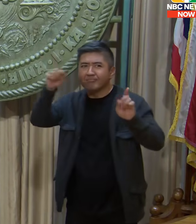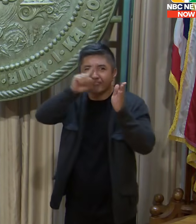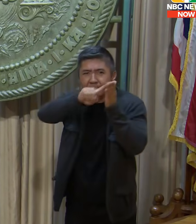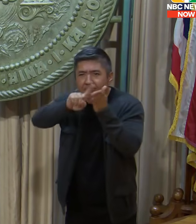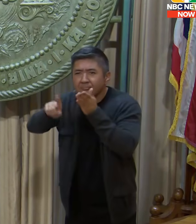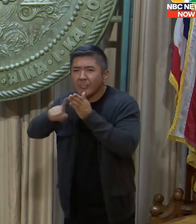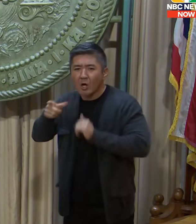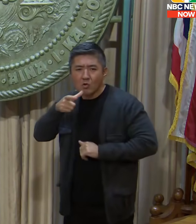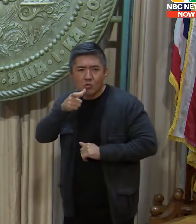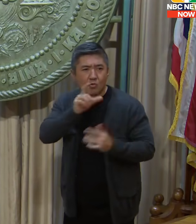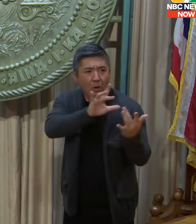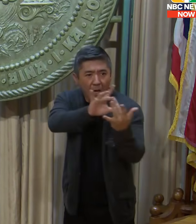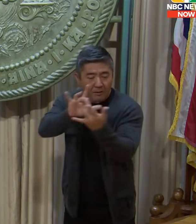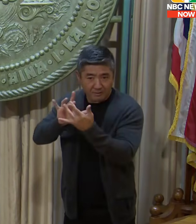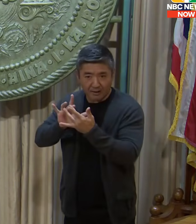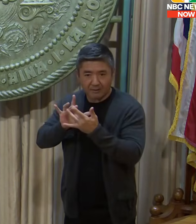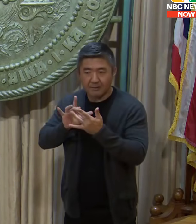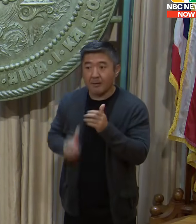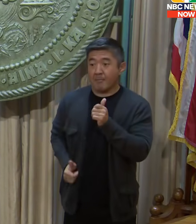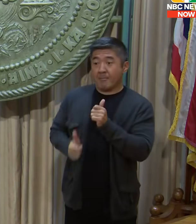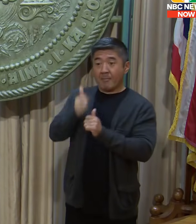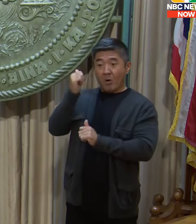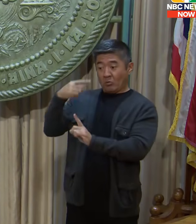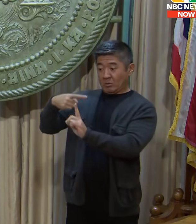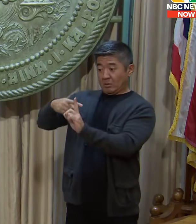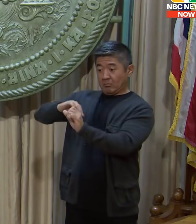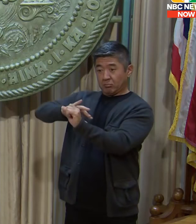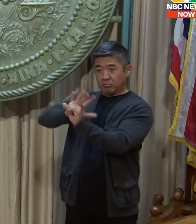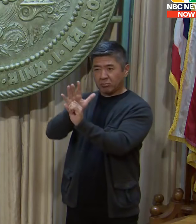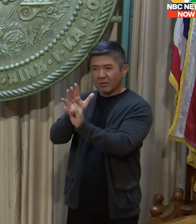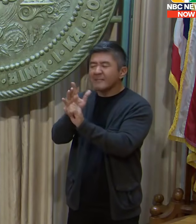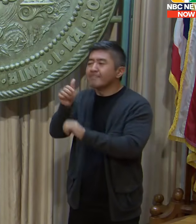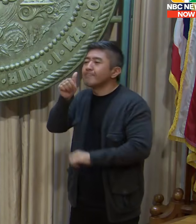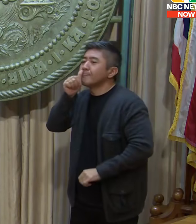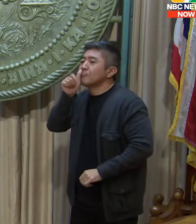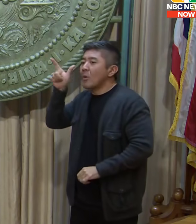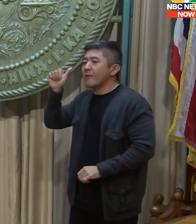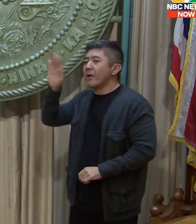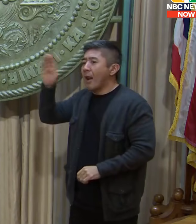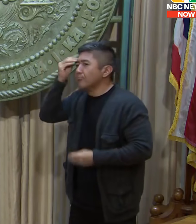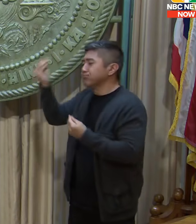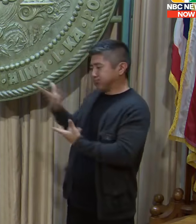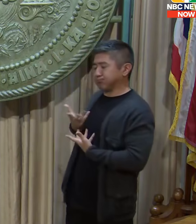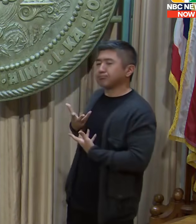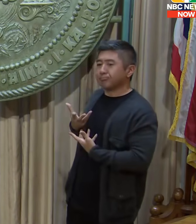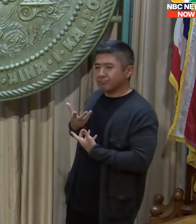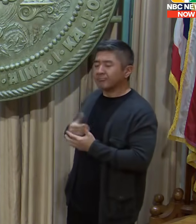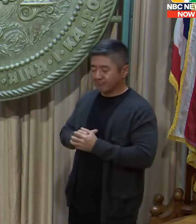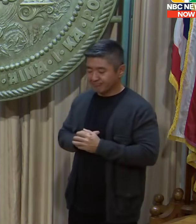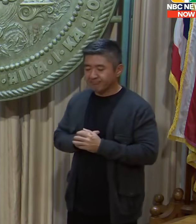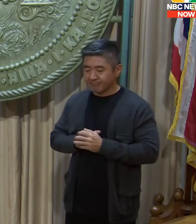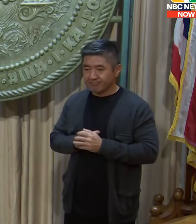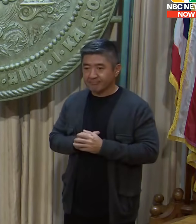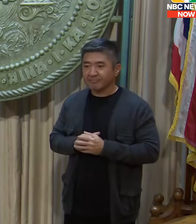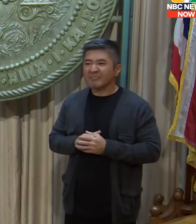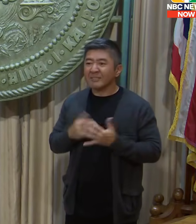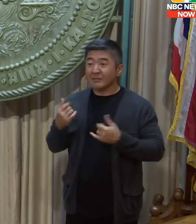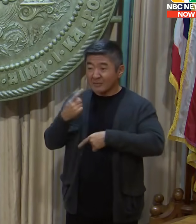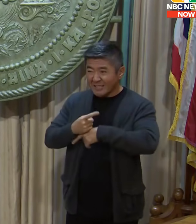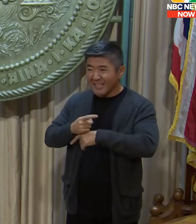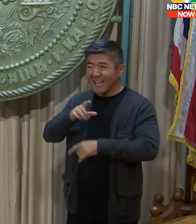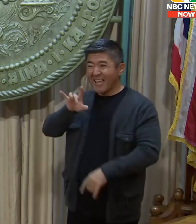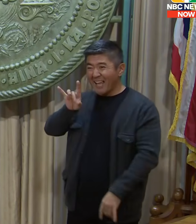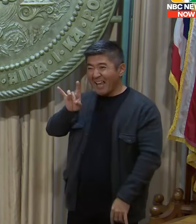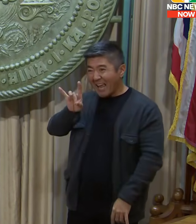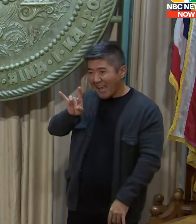Most of the cases we're hearing about now are being reported through private clinical laboratories. To date, there have been more than 8,700 laboratory